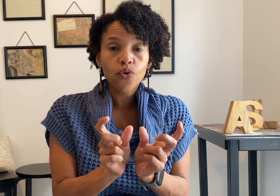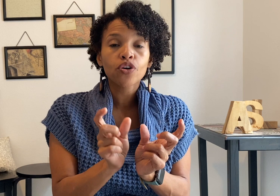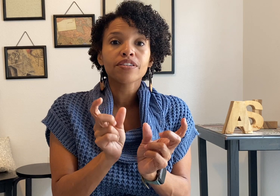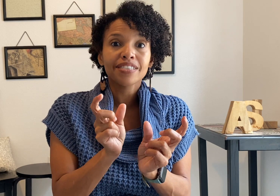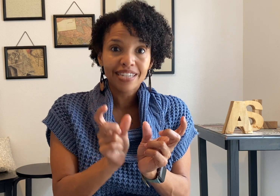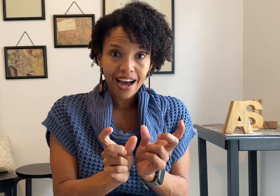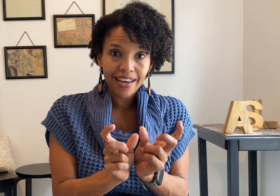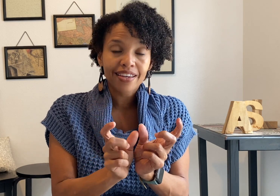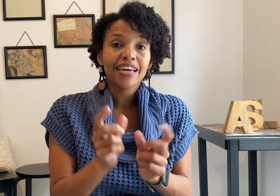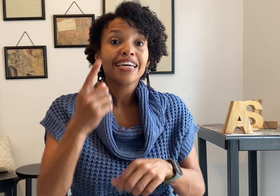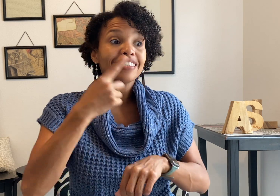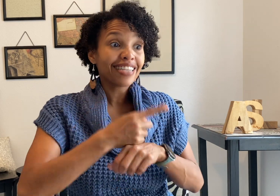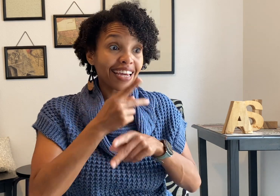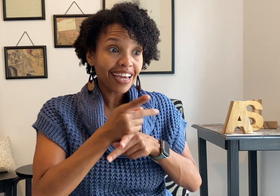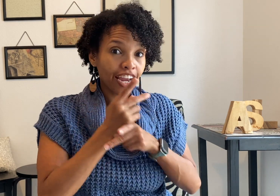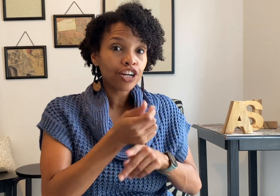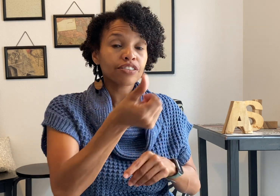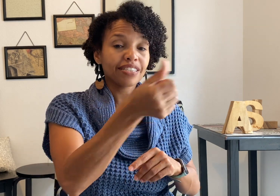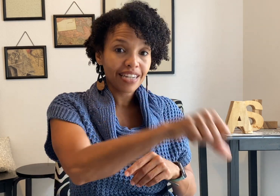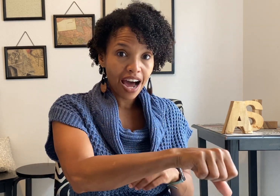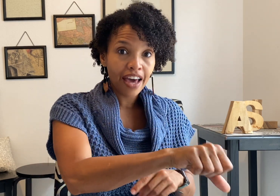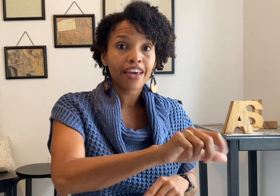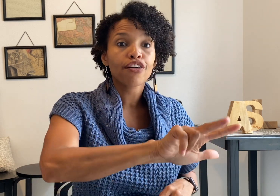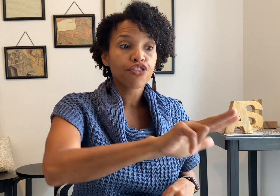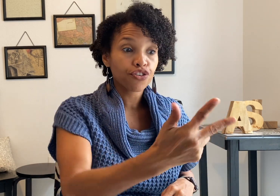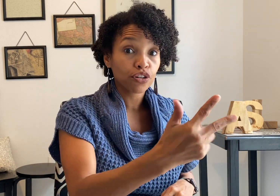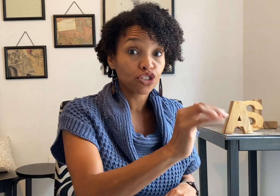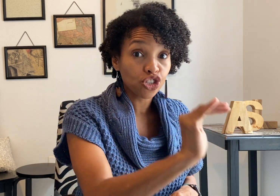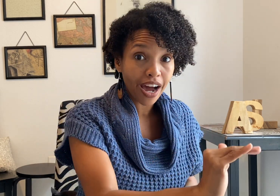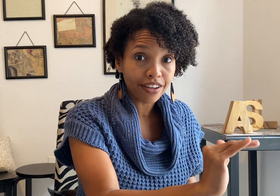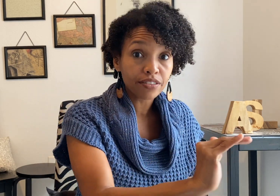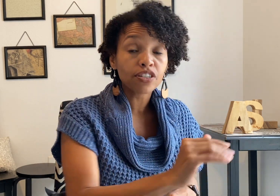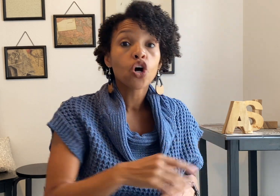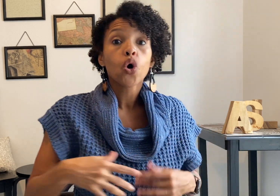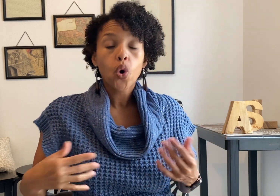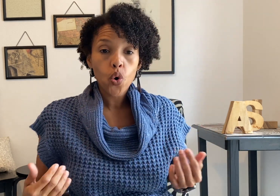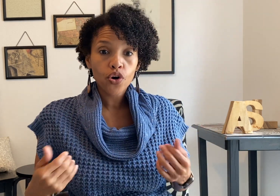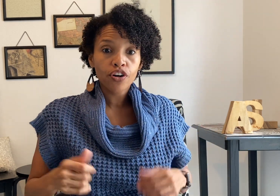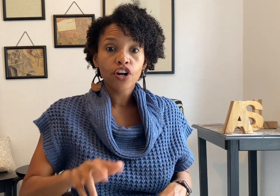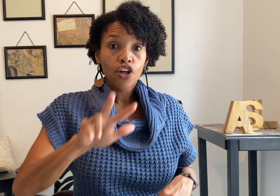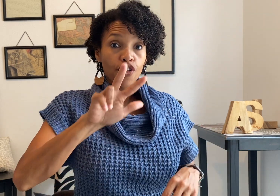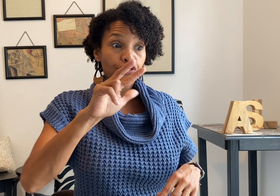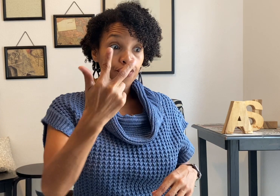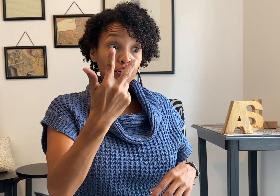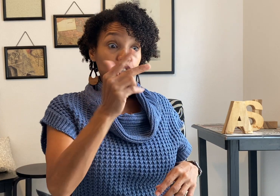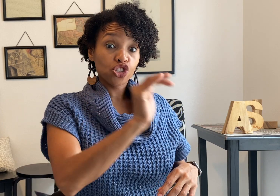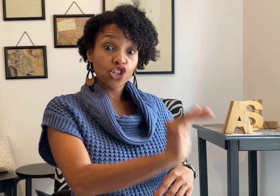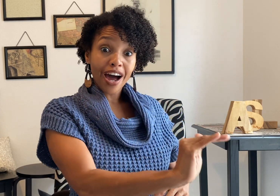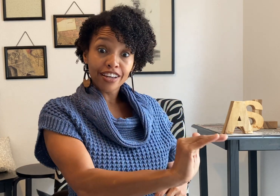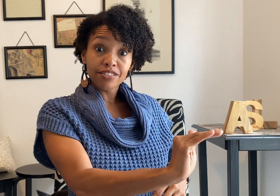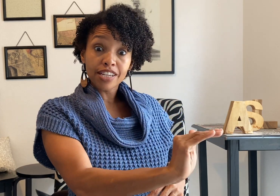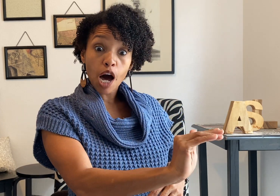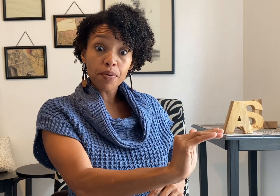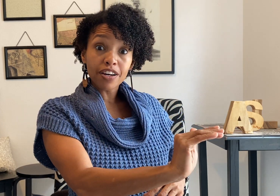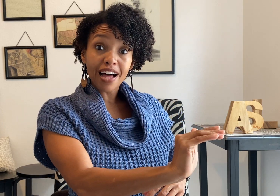before deny. Daycare deny third child or third child